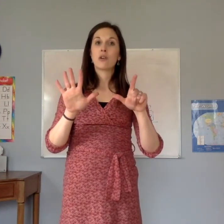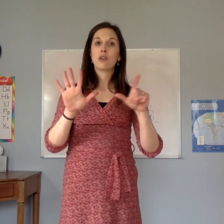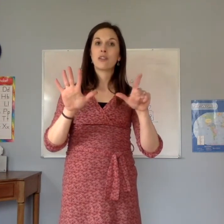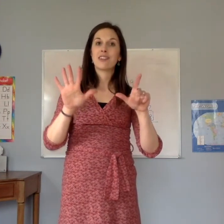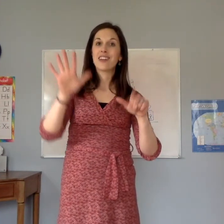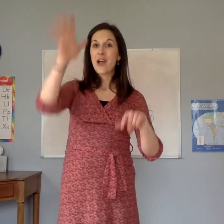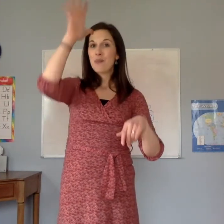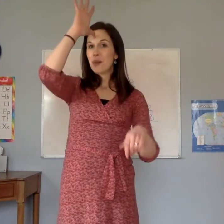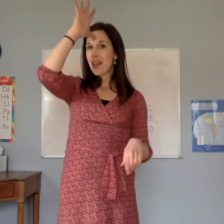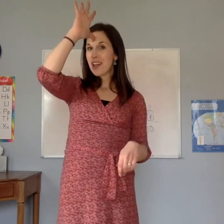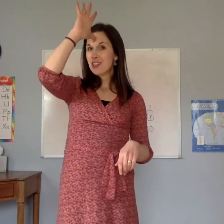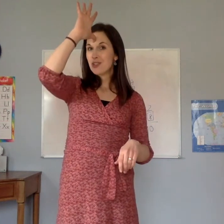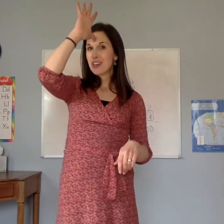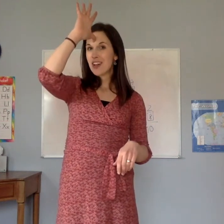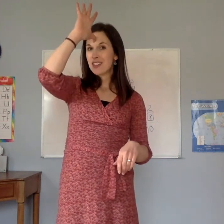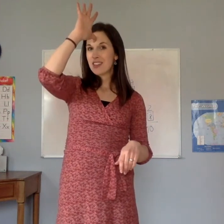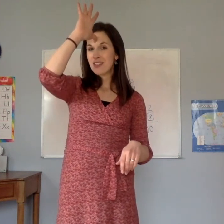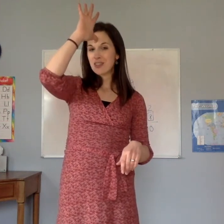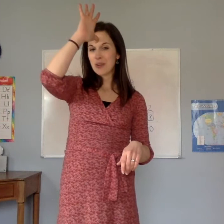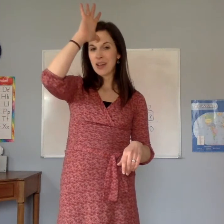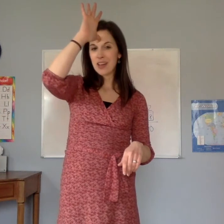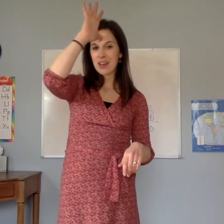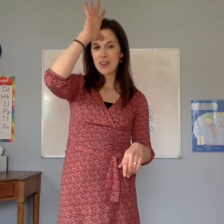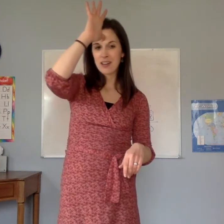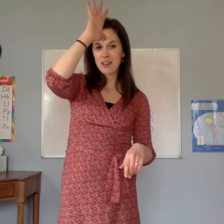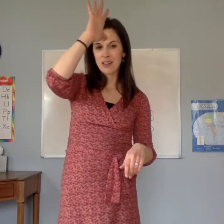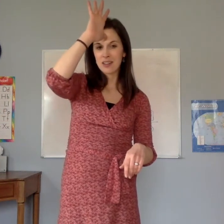world. Patriarchs of Israel.